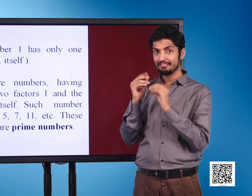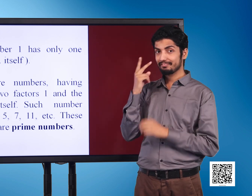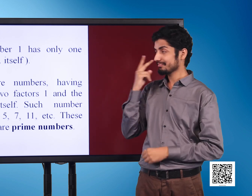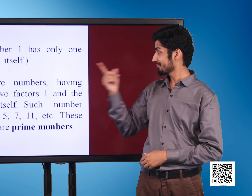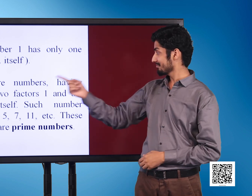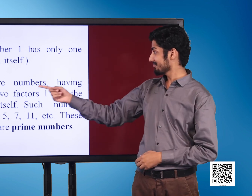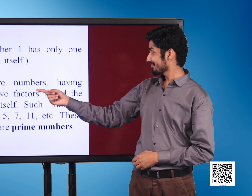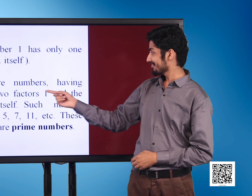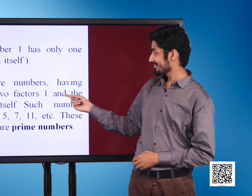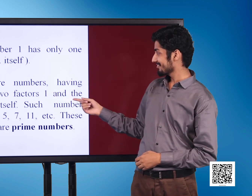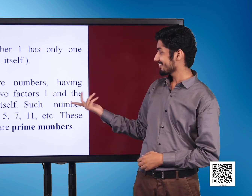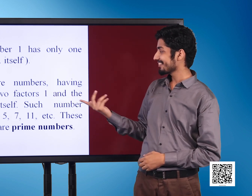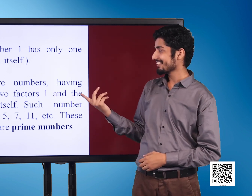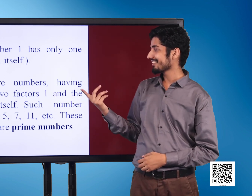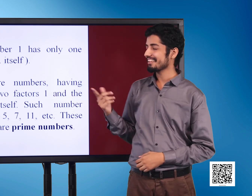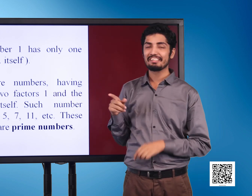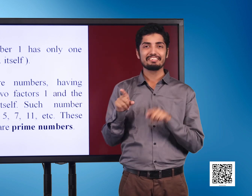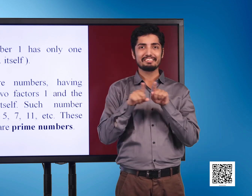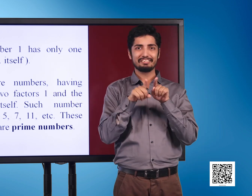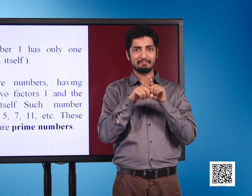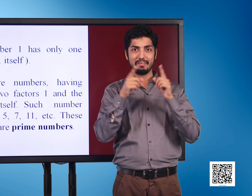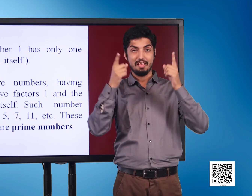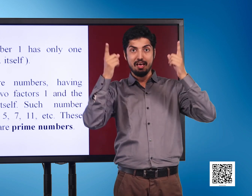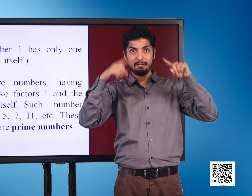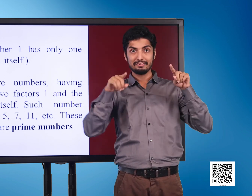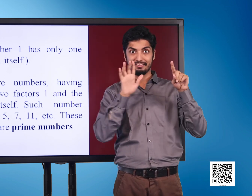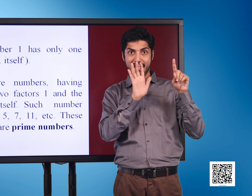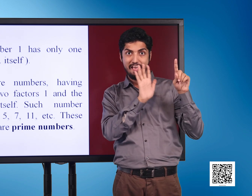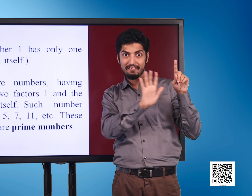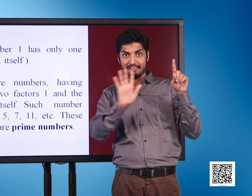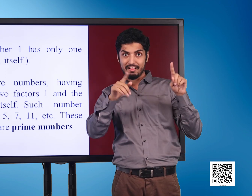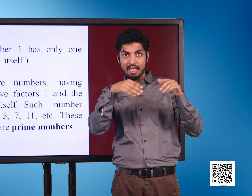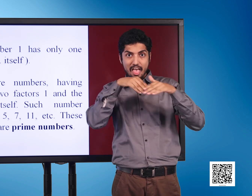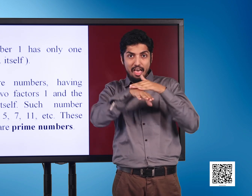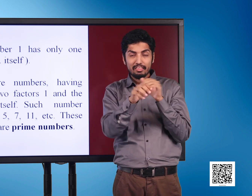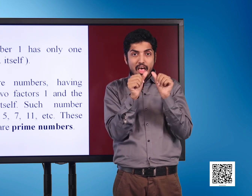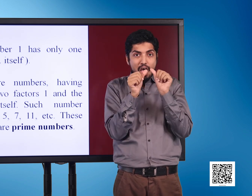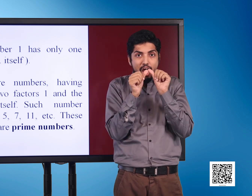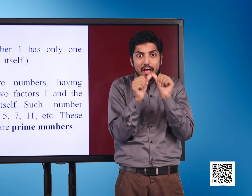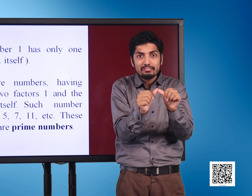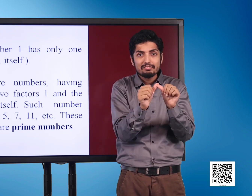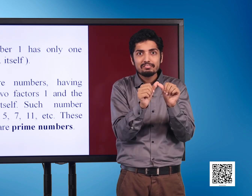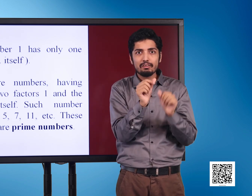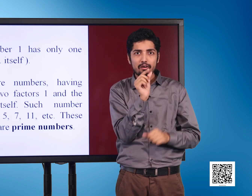B. There are numbers having exactly 2 factors, 1 and the number